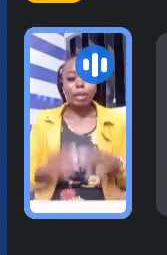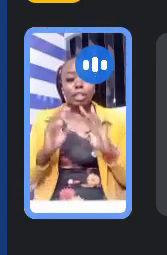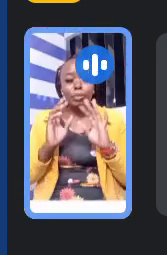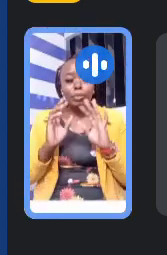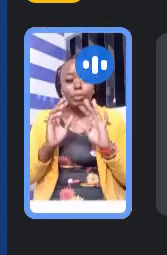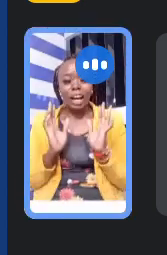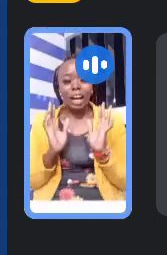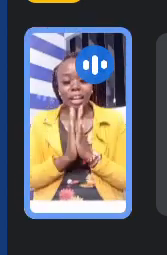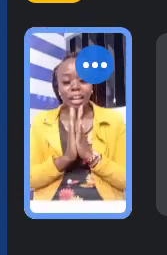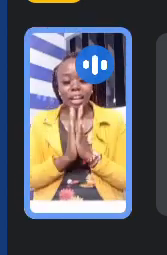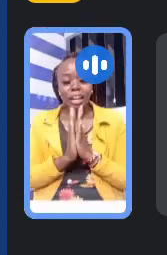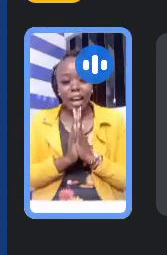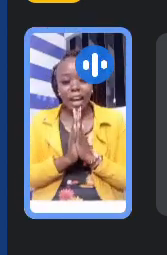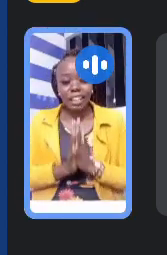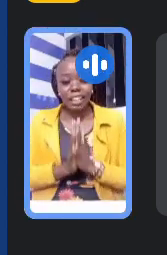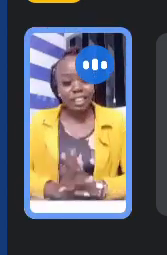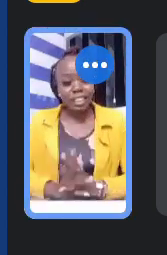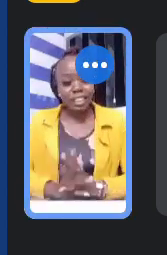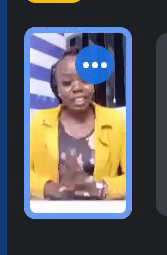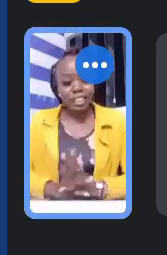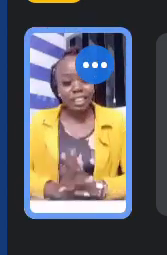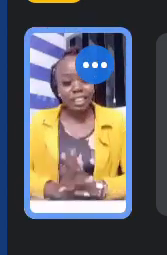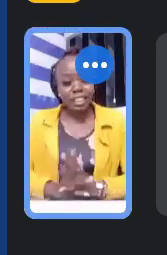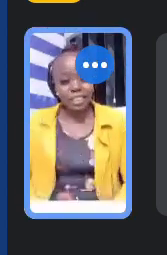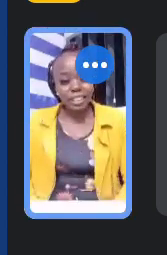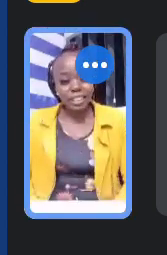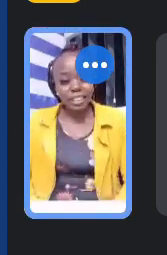I hope I'm audible enough. I can be heard.